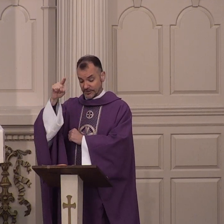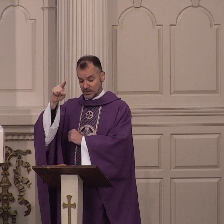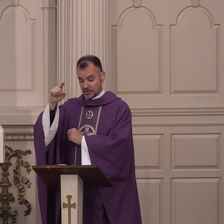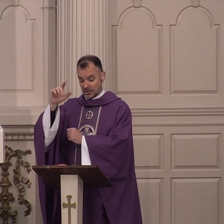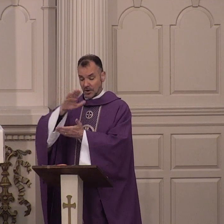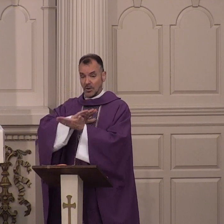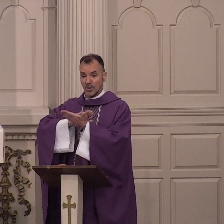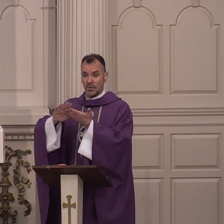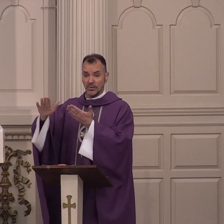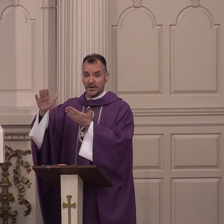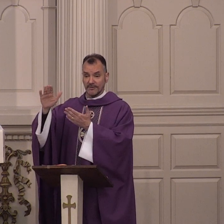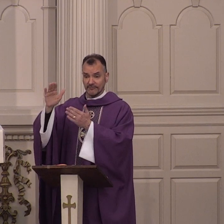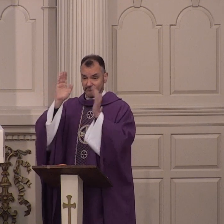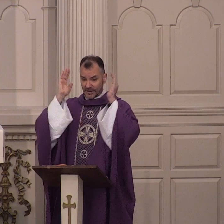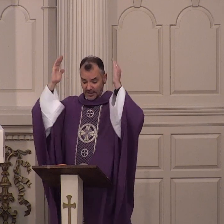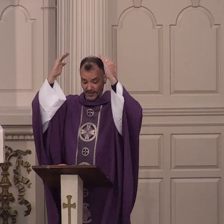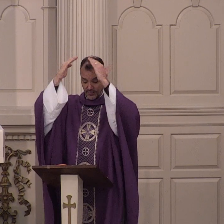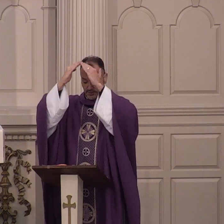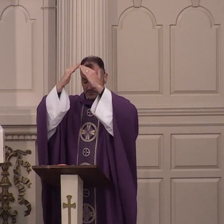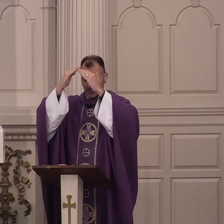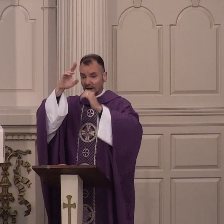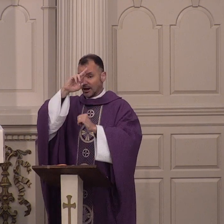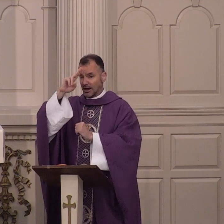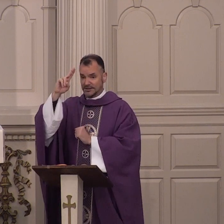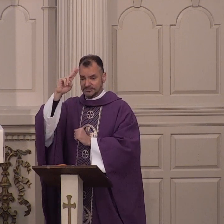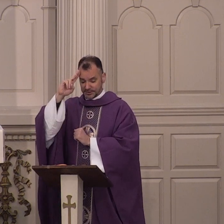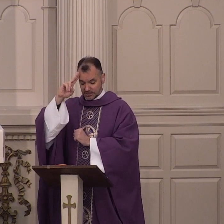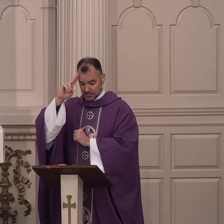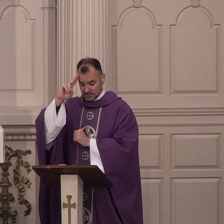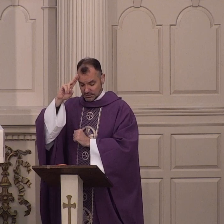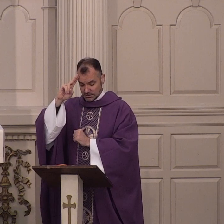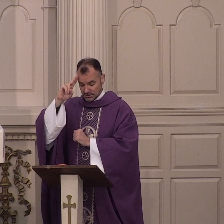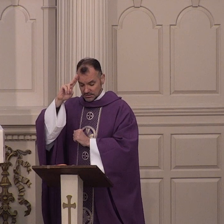prayers our Holy Father in the hospital,